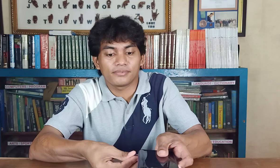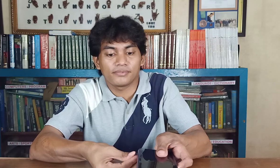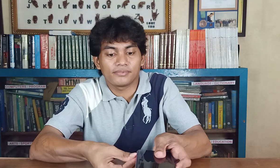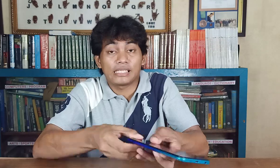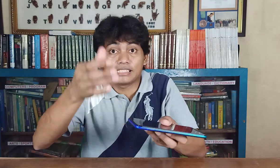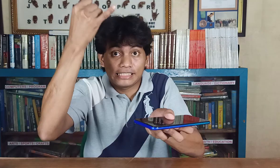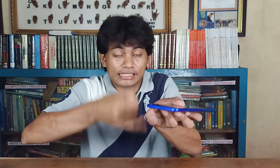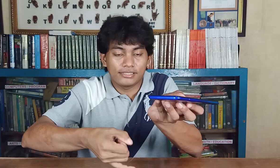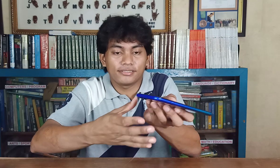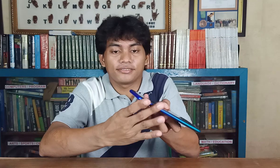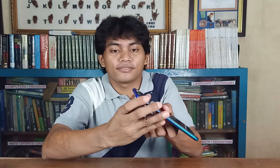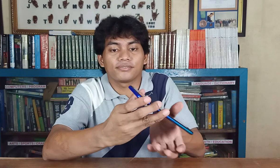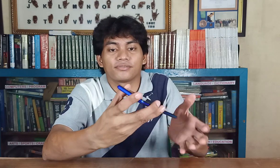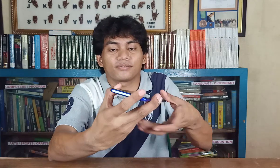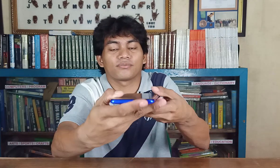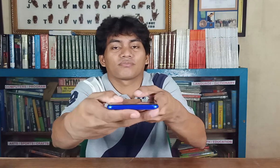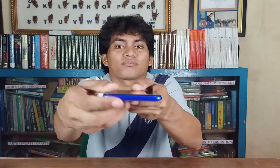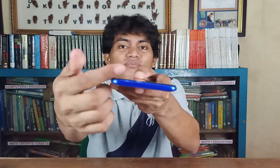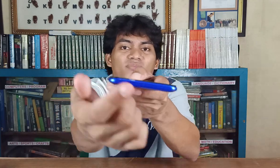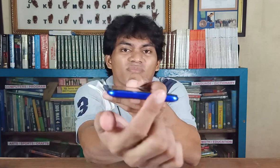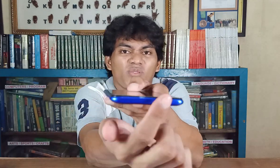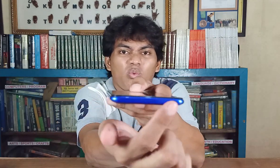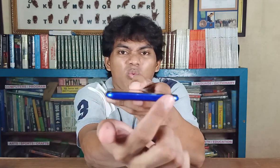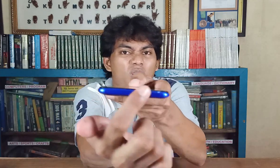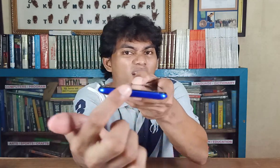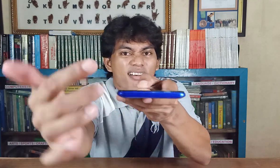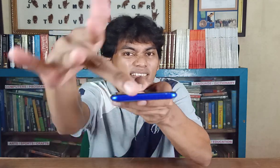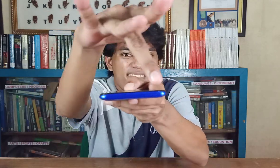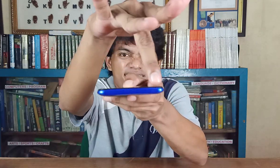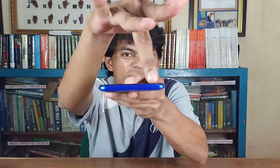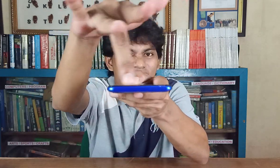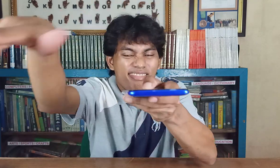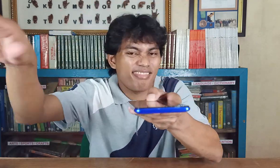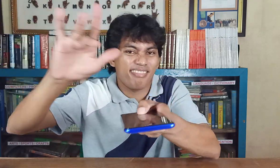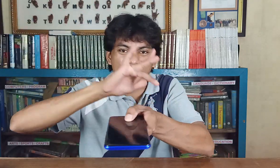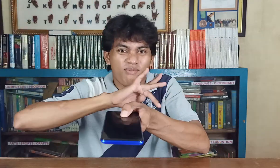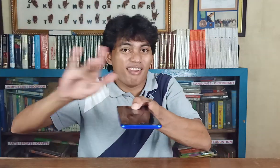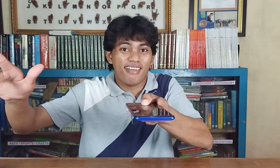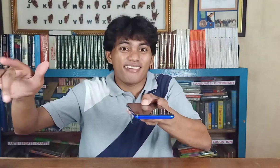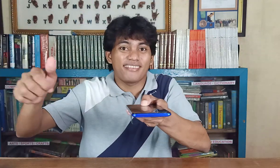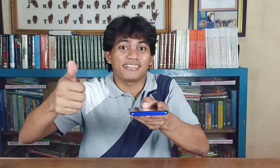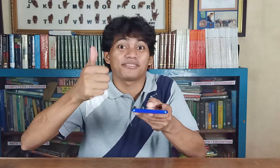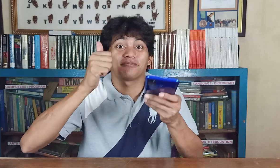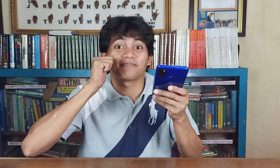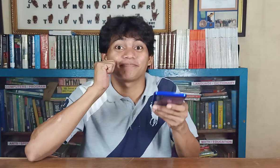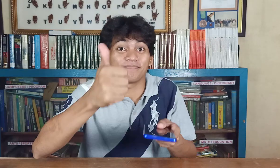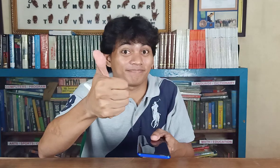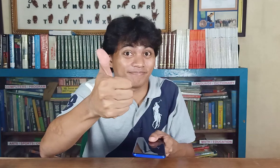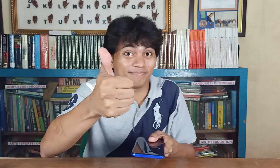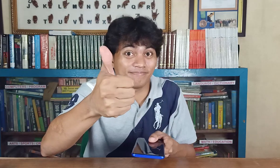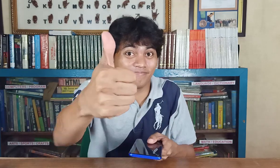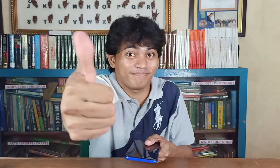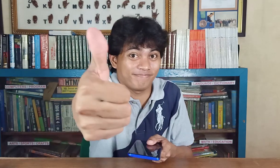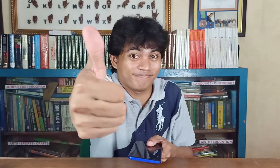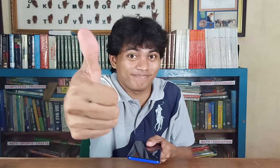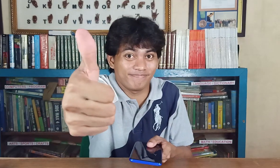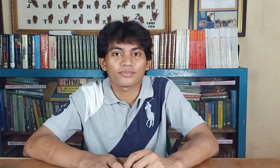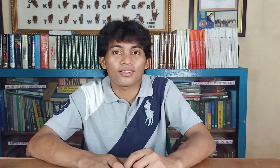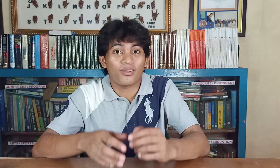Lastly, for the top side, there is nothing here. See? Okay. Now, we're ready to